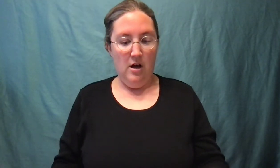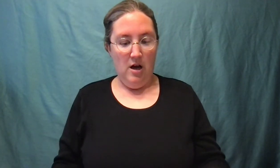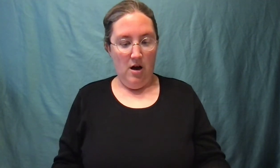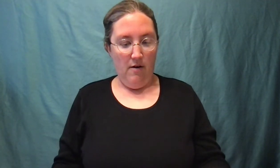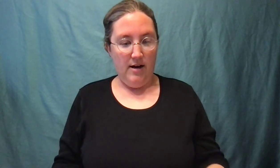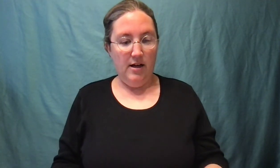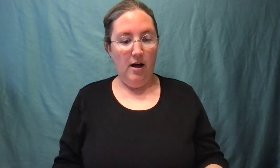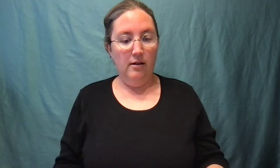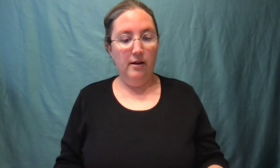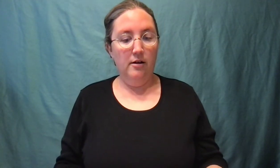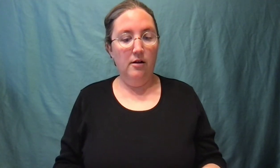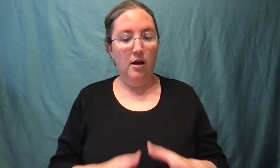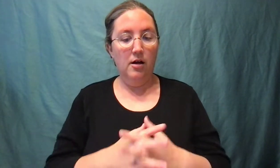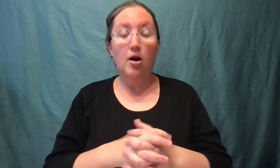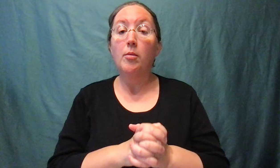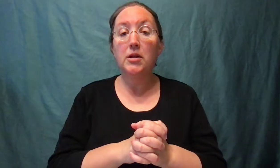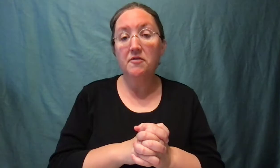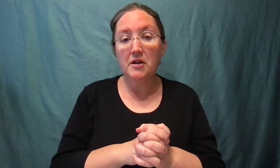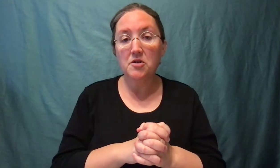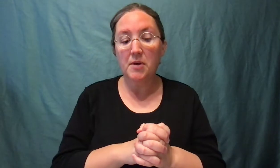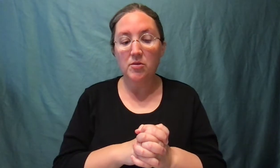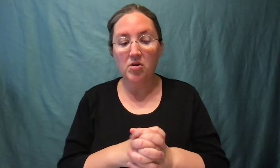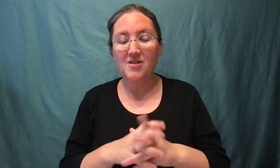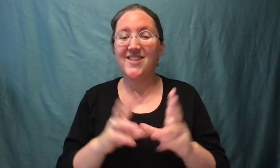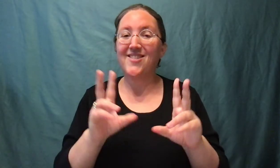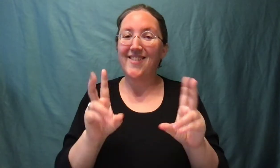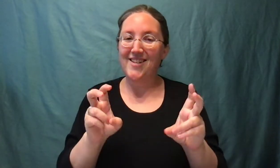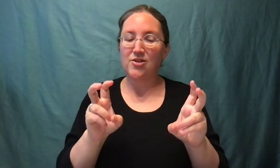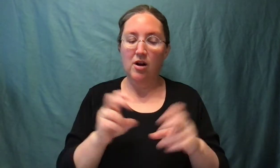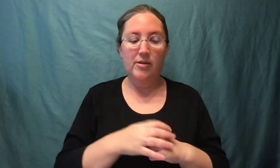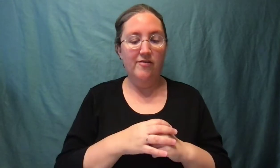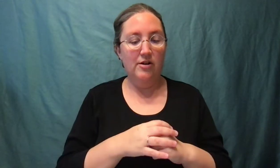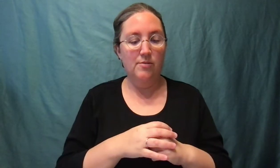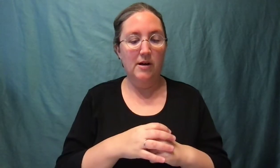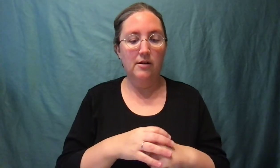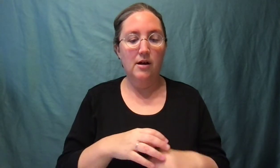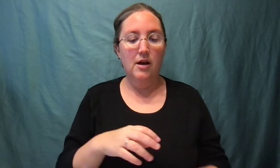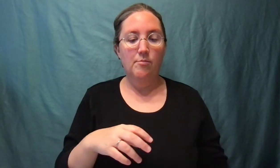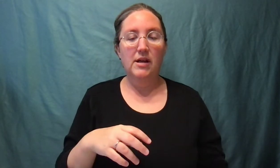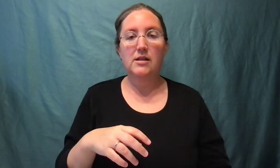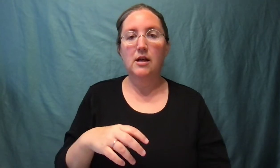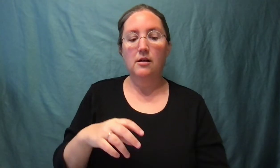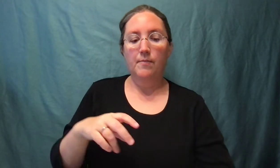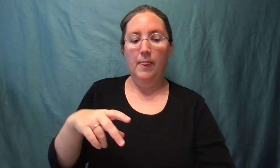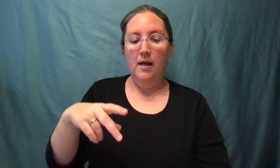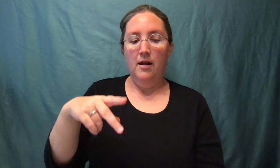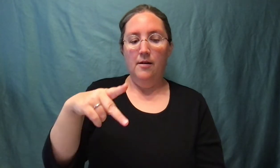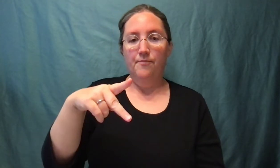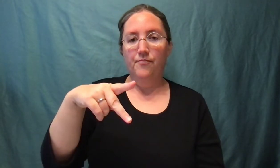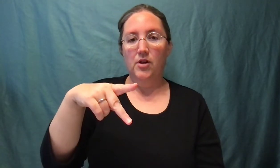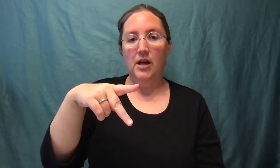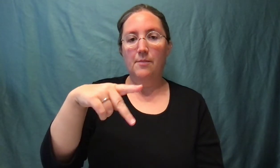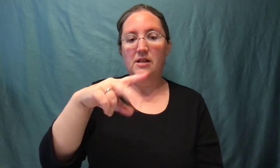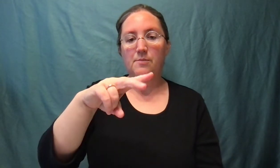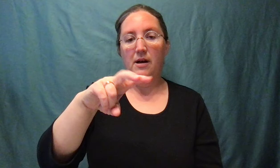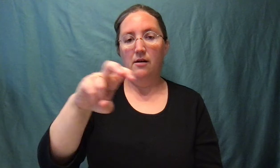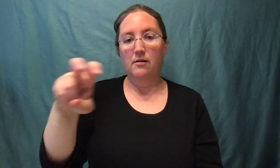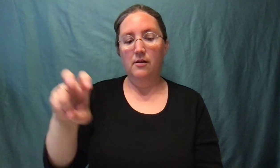All right, a little commonly fingerspelled words that are not so commonly fingerspelled. Pizza can be spelled